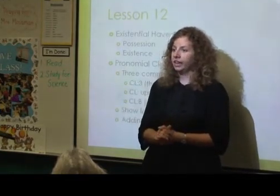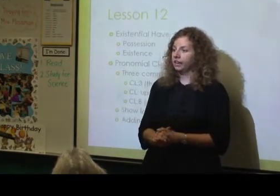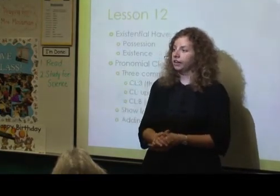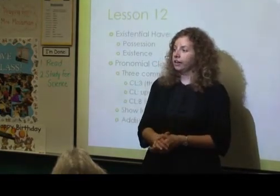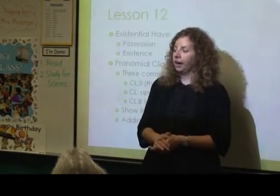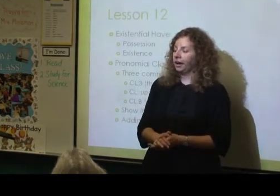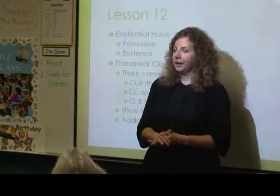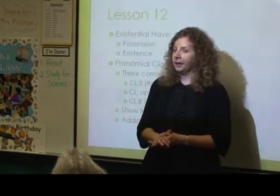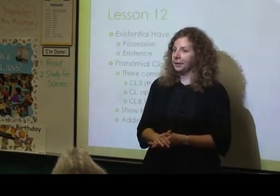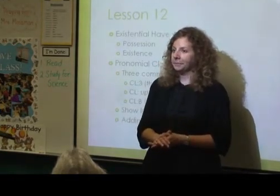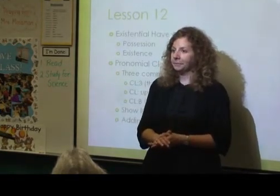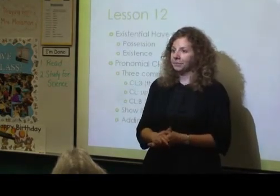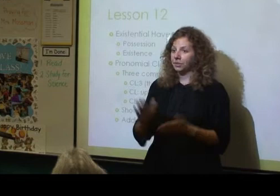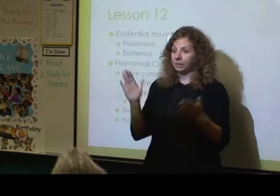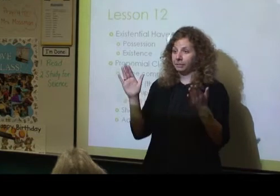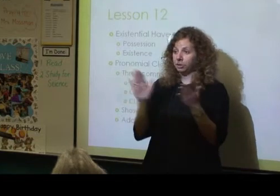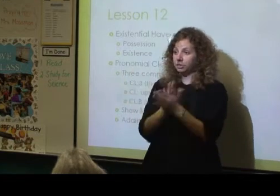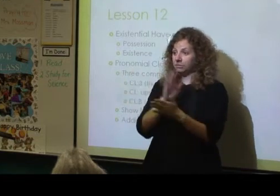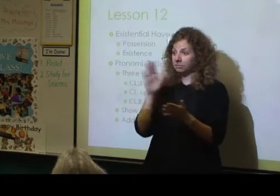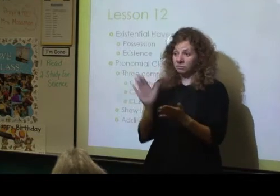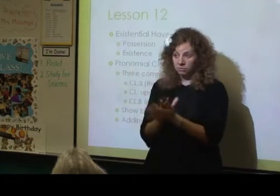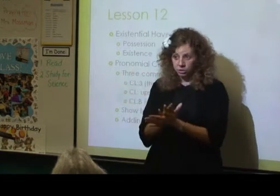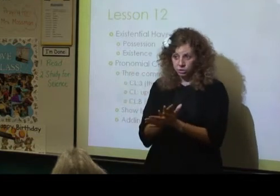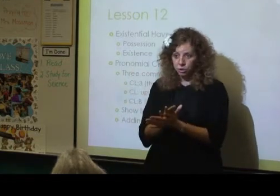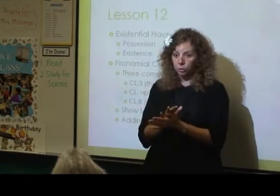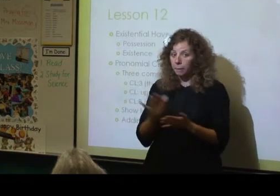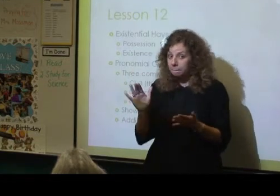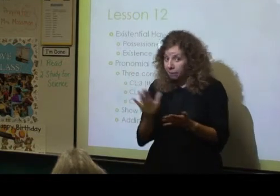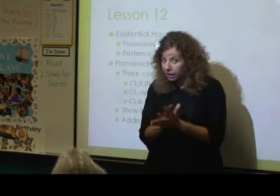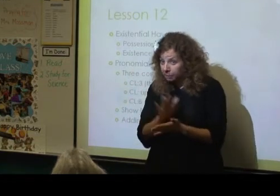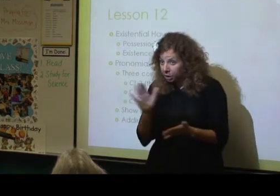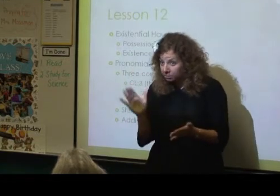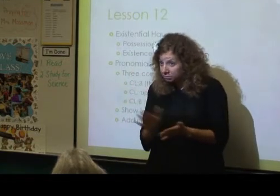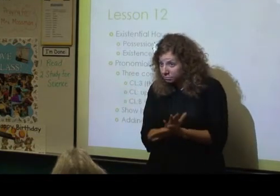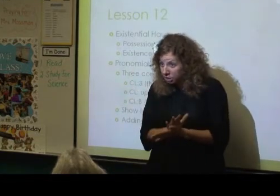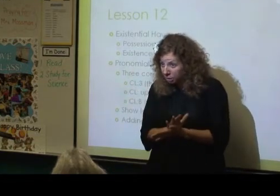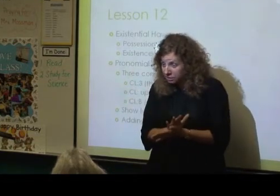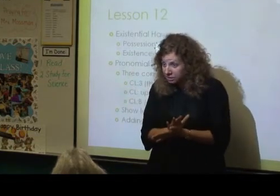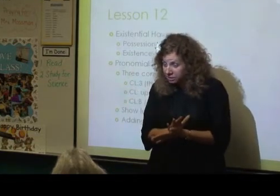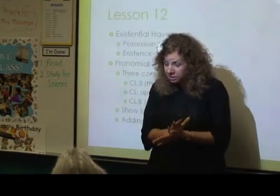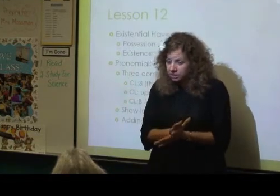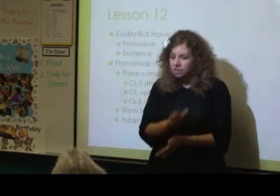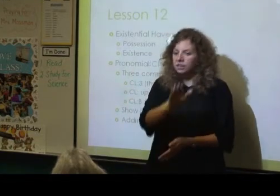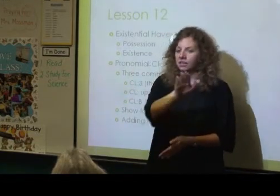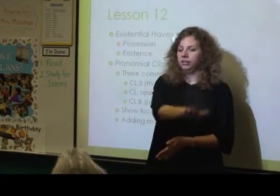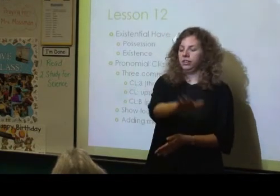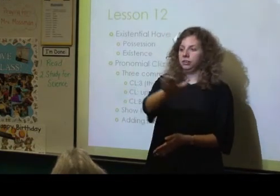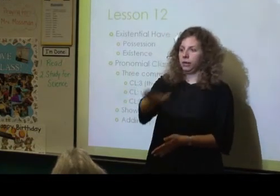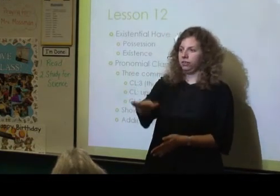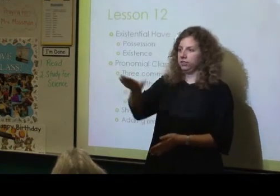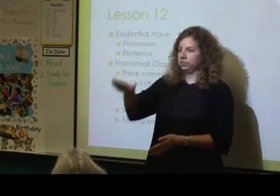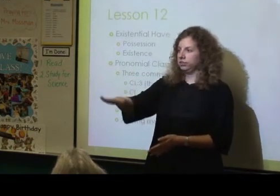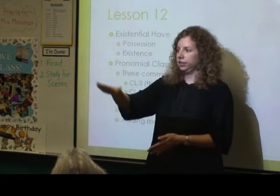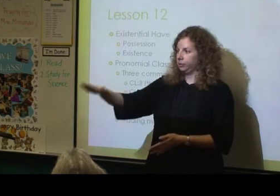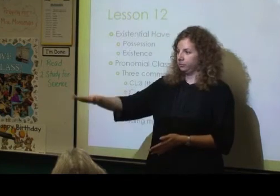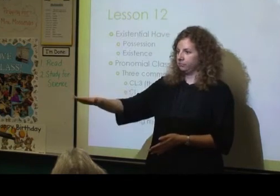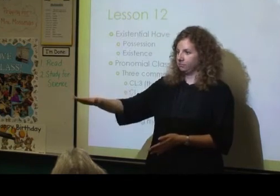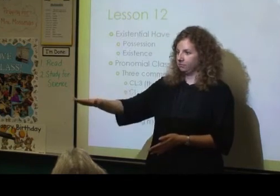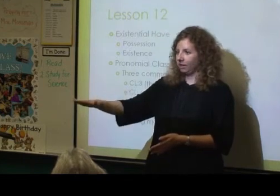say the papers. So paper, the top of the sentence, lay them out like this on the table. Okay,